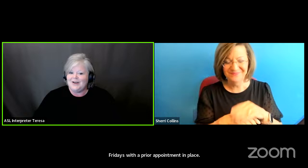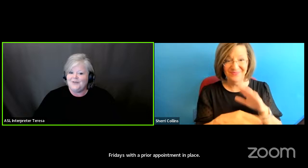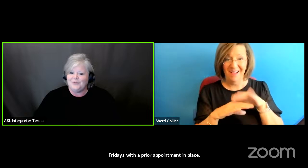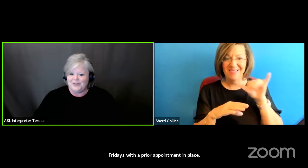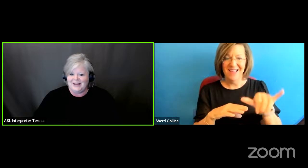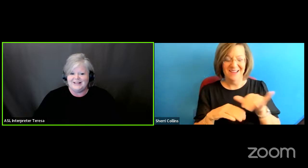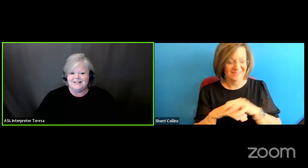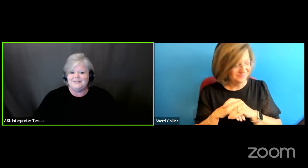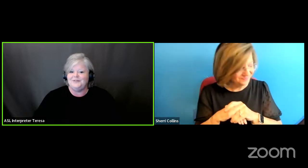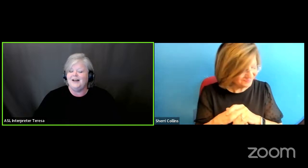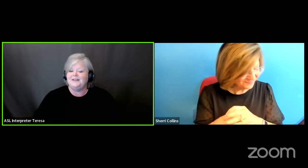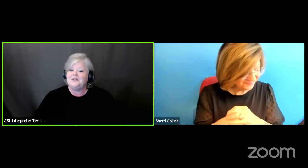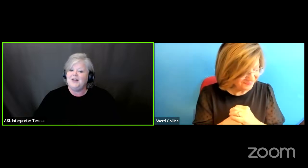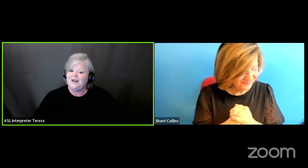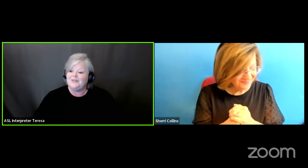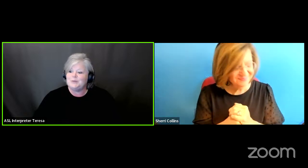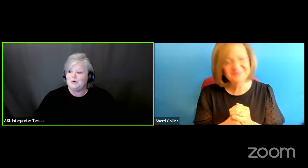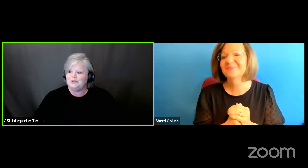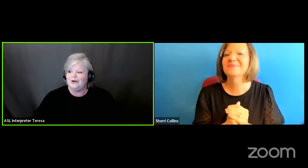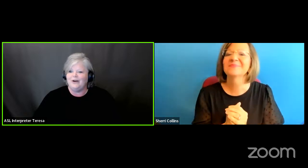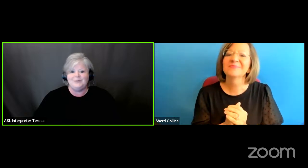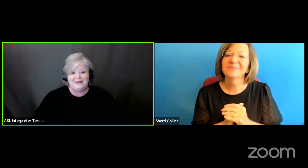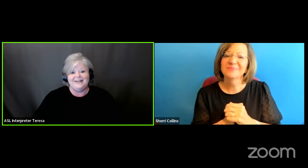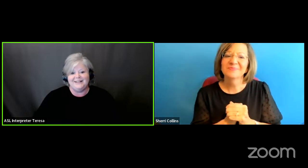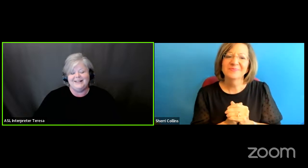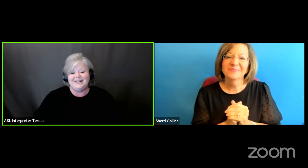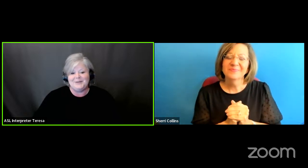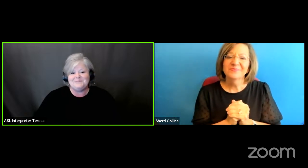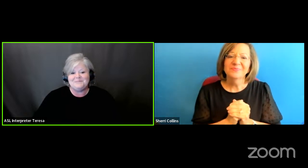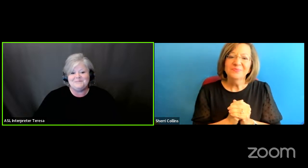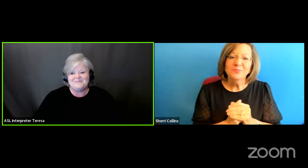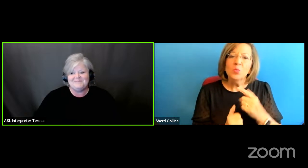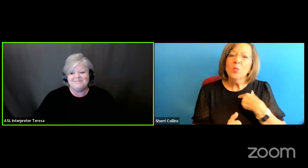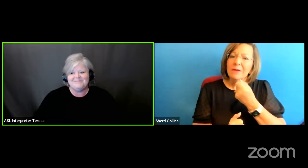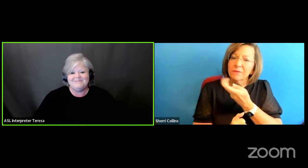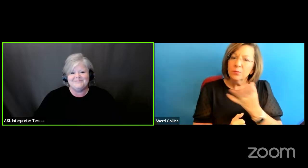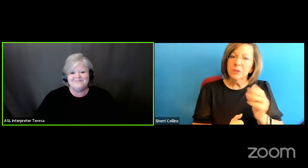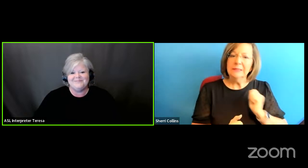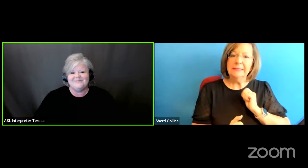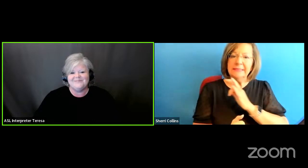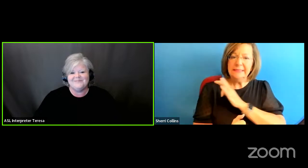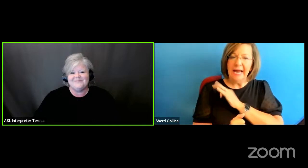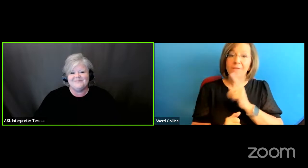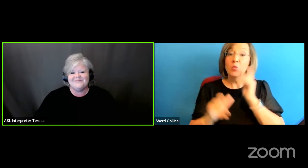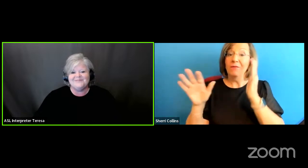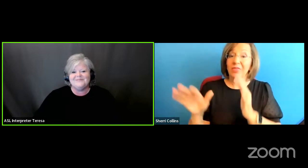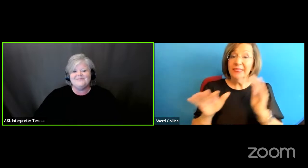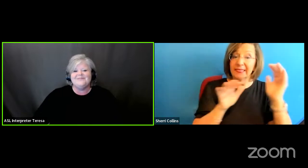have several things and gotten a lot of exposure on media lately.